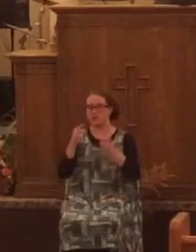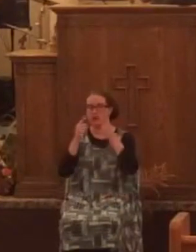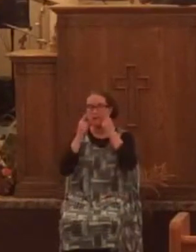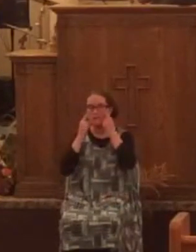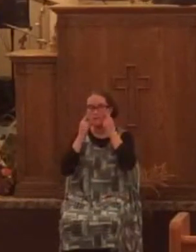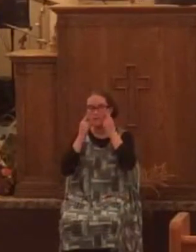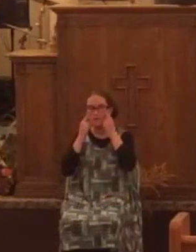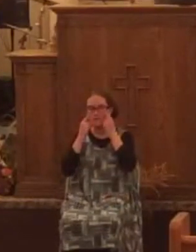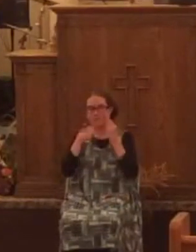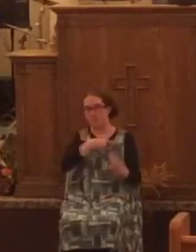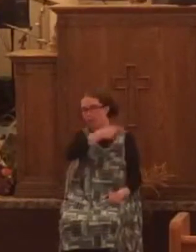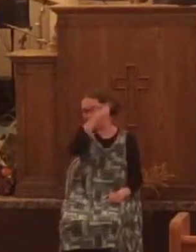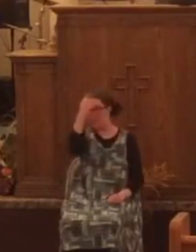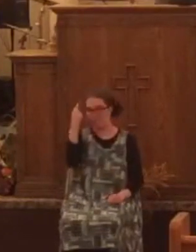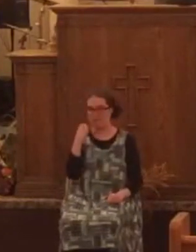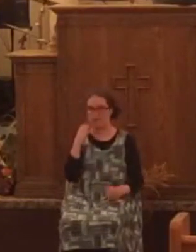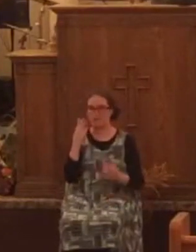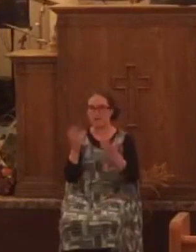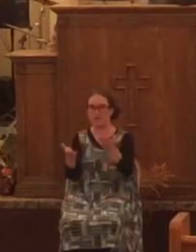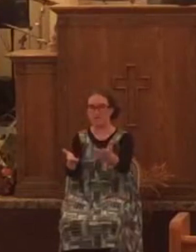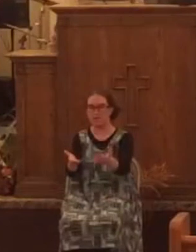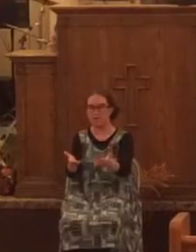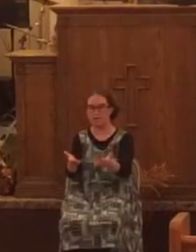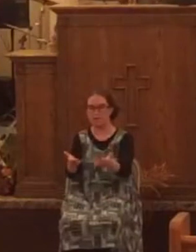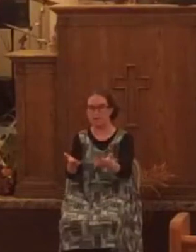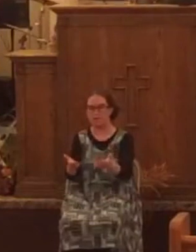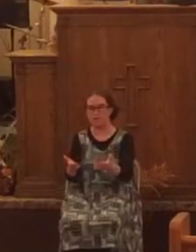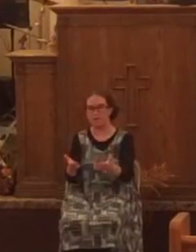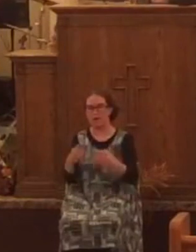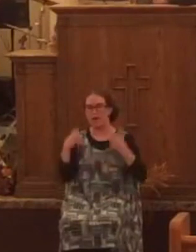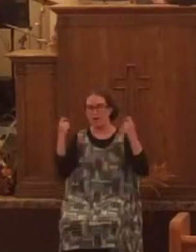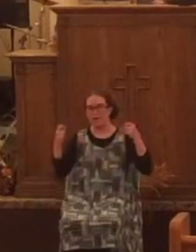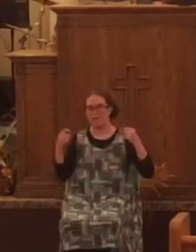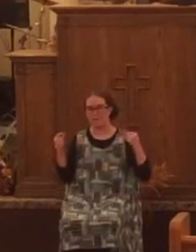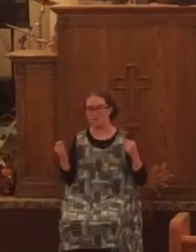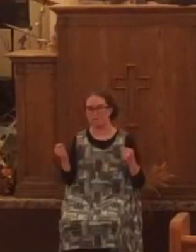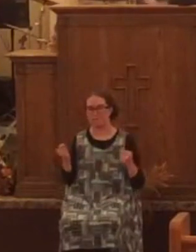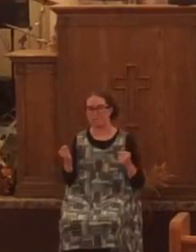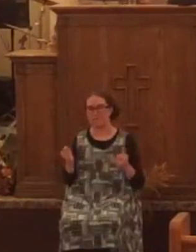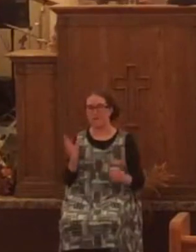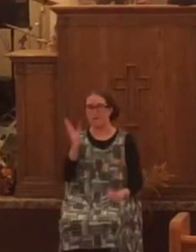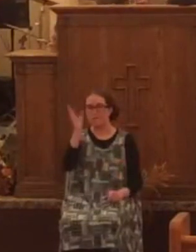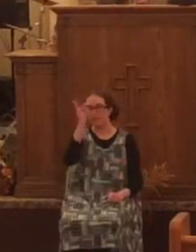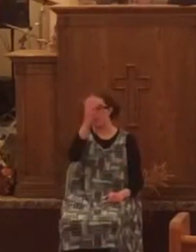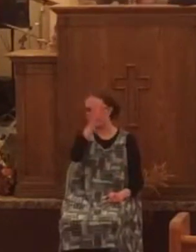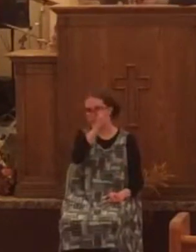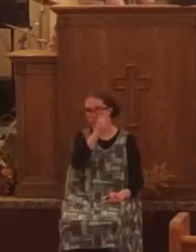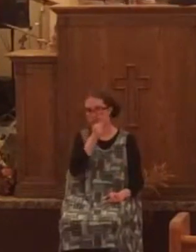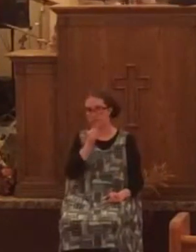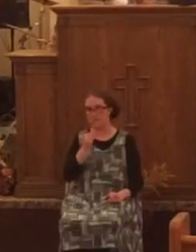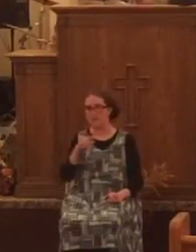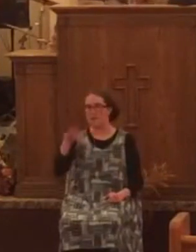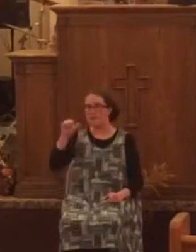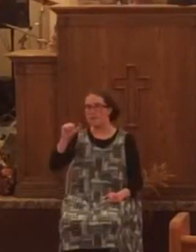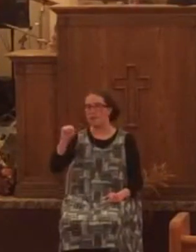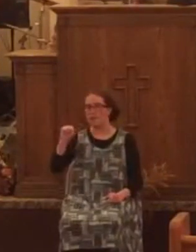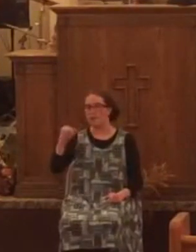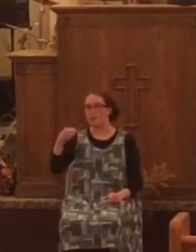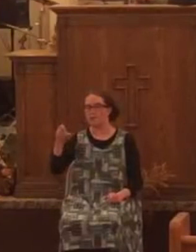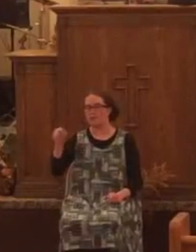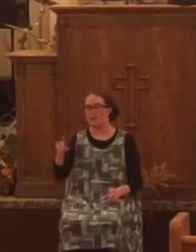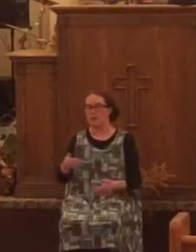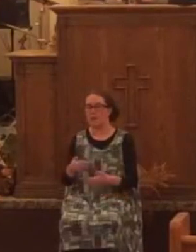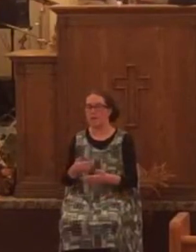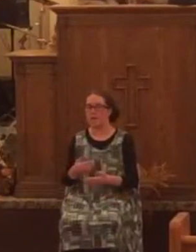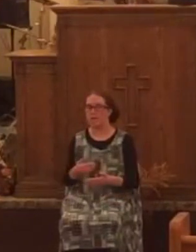eyes. Amen. He's going to give you. Amen. Hallelujah. Amen. Beauty. Amen. For ashes. The